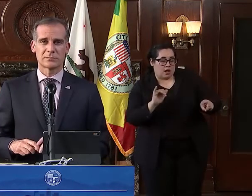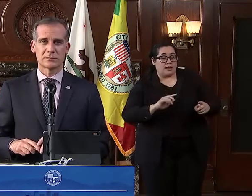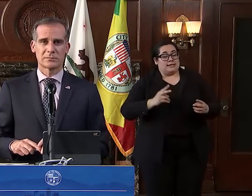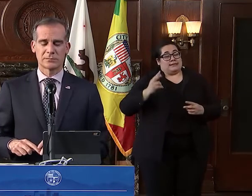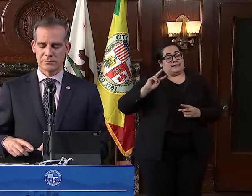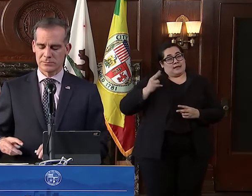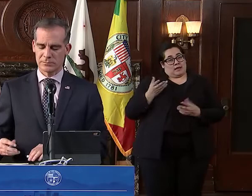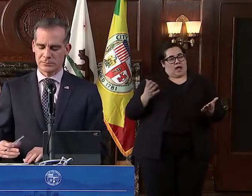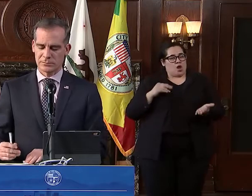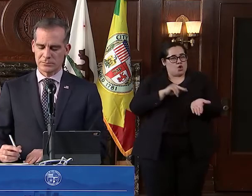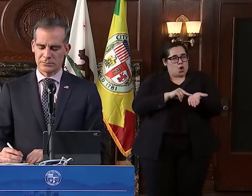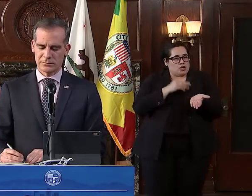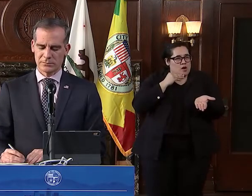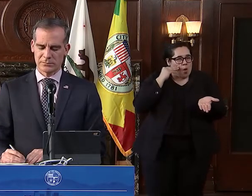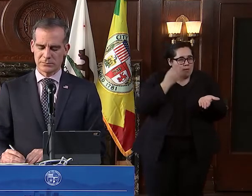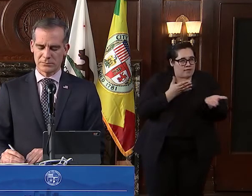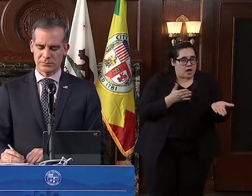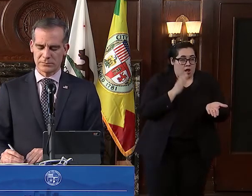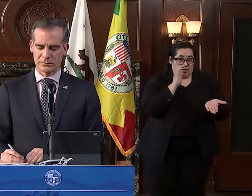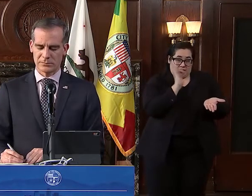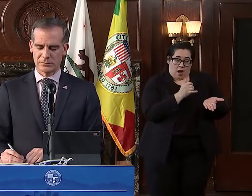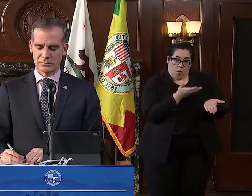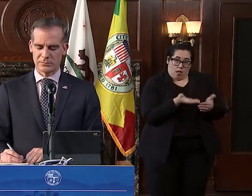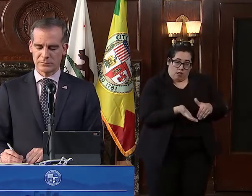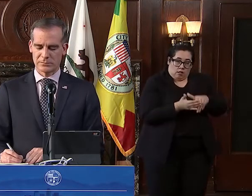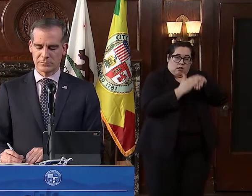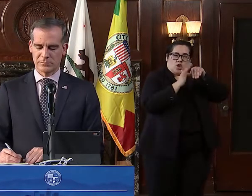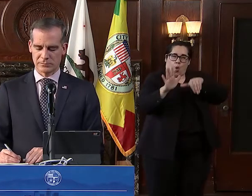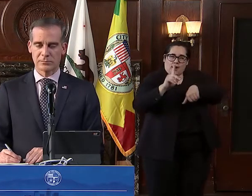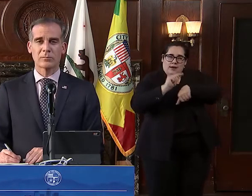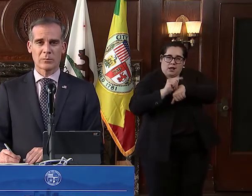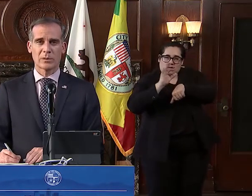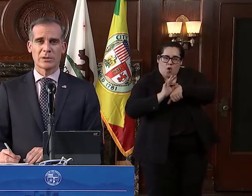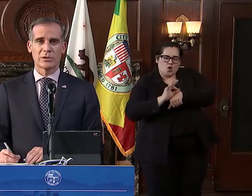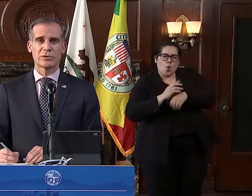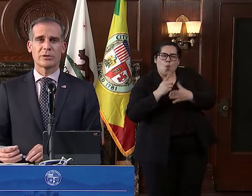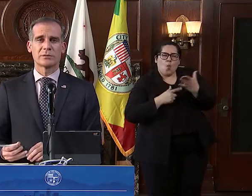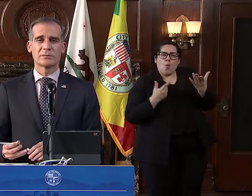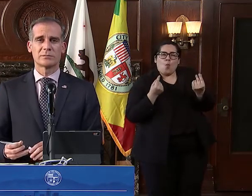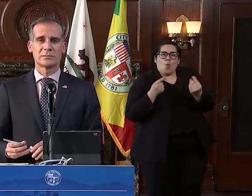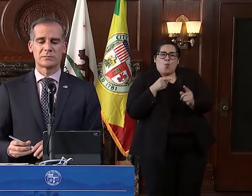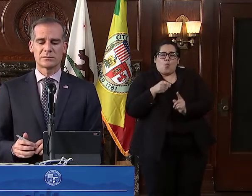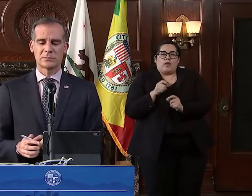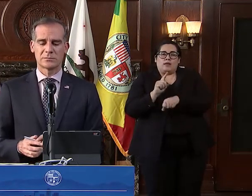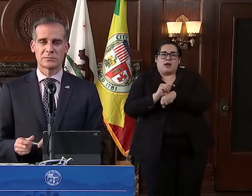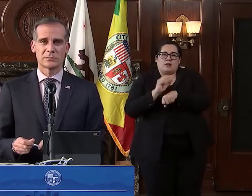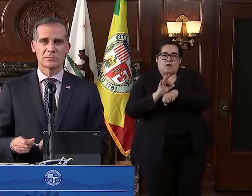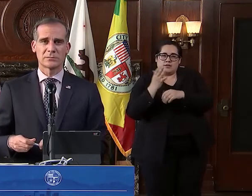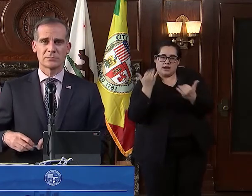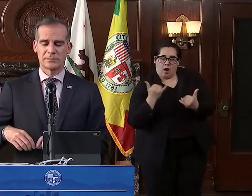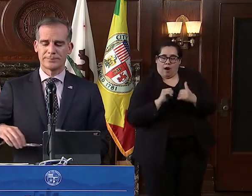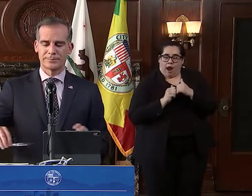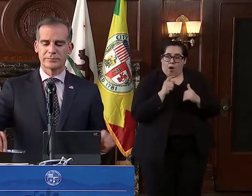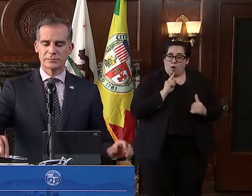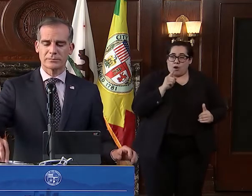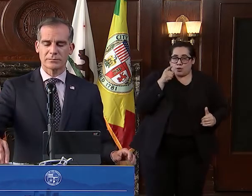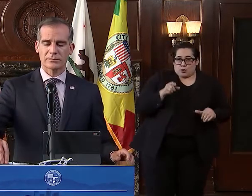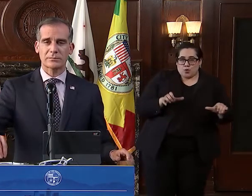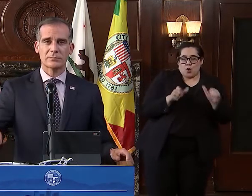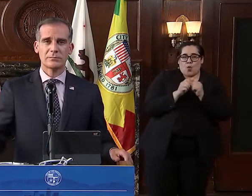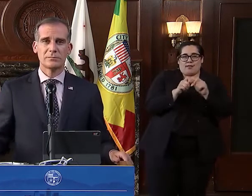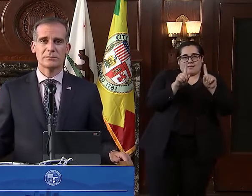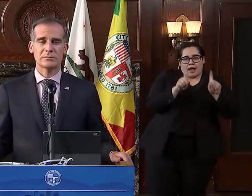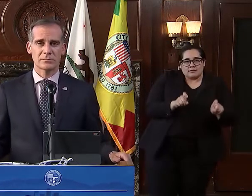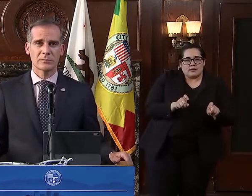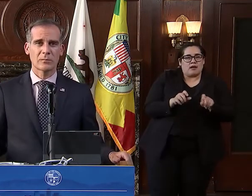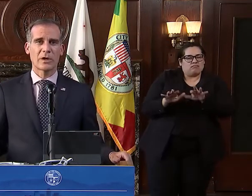nursing home stuff is going to ramp up your task force. Where are you at with the task force right now? And how are you doing with